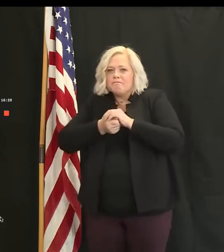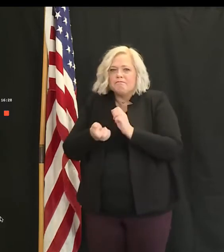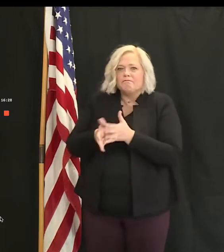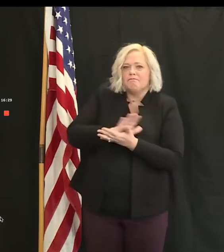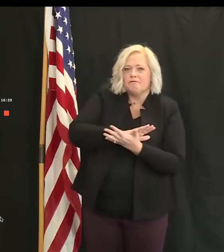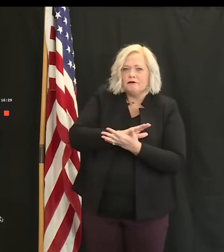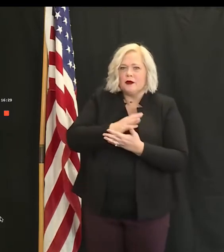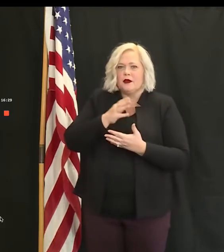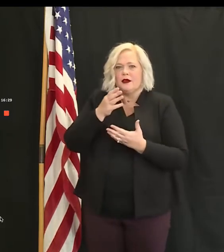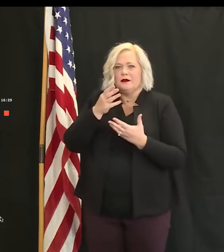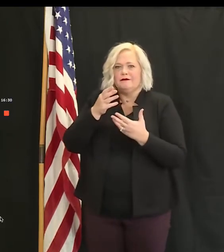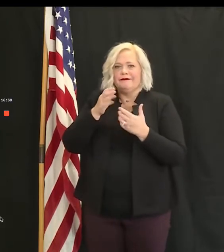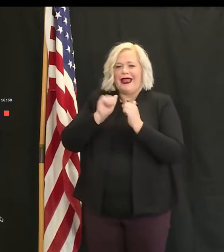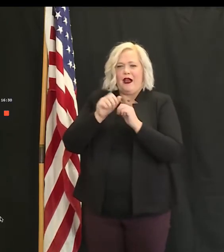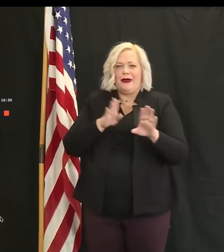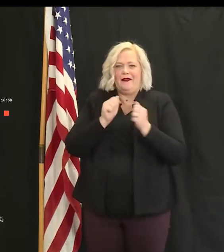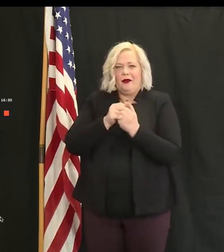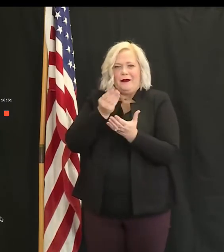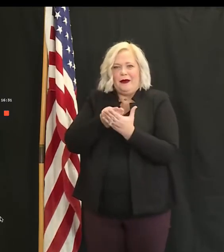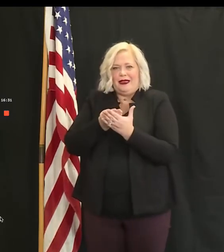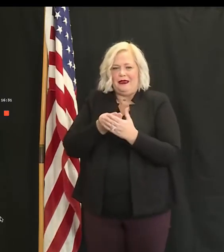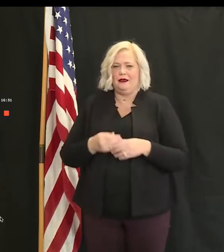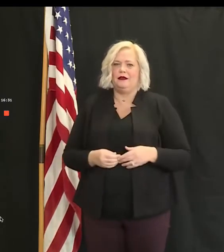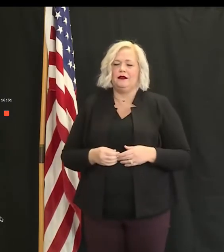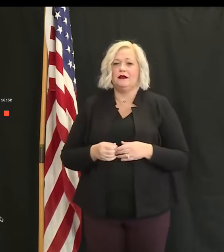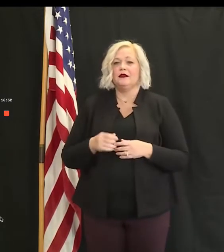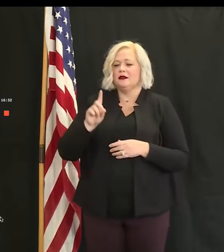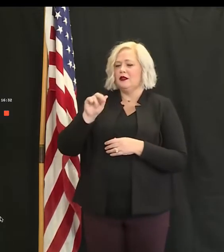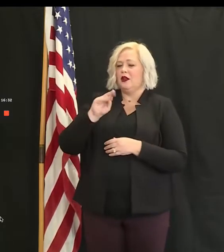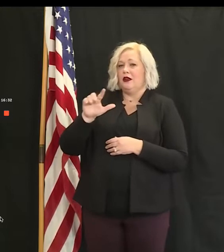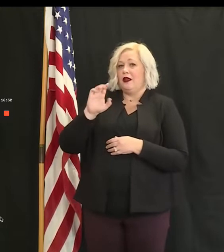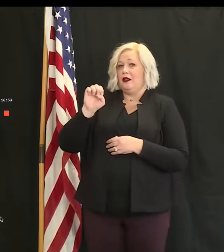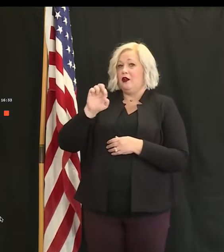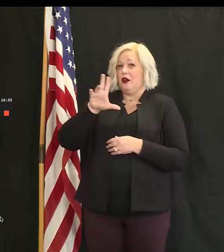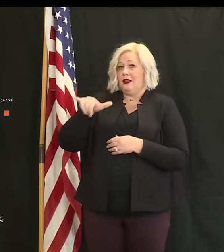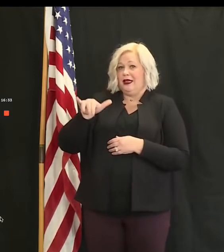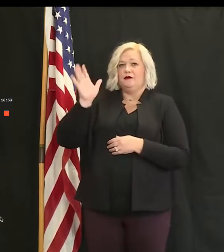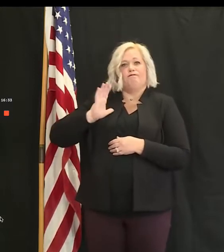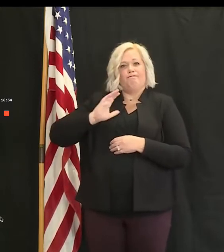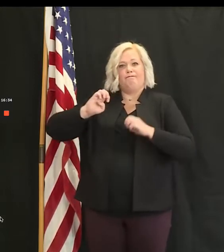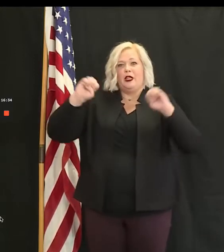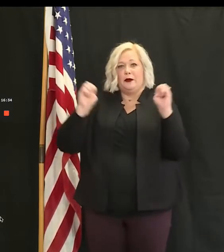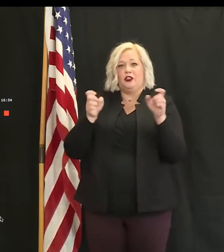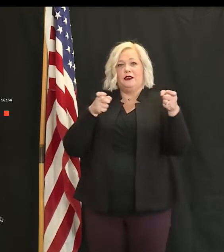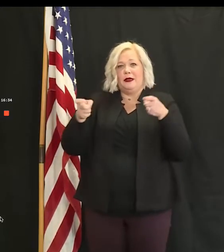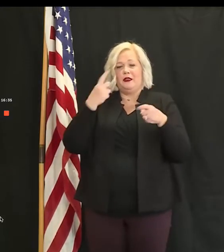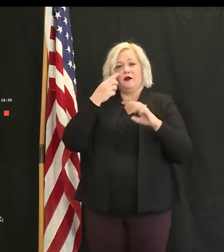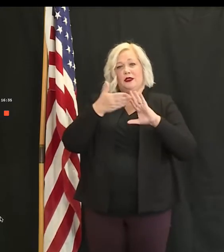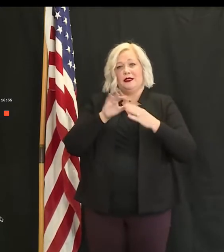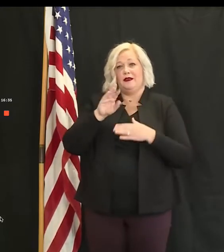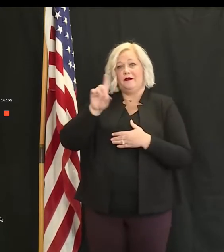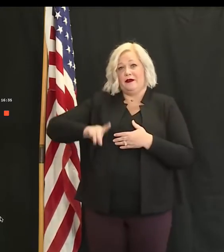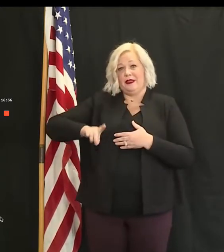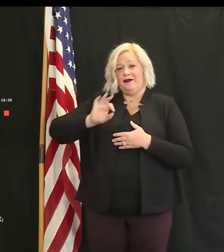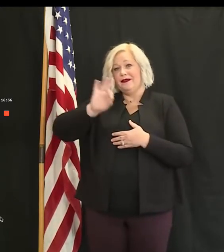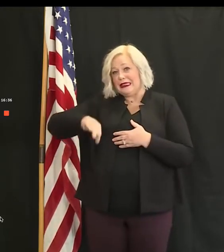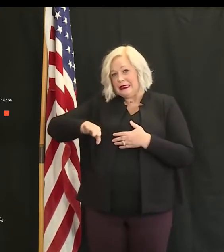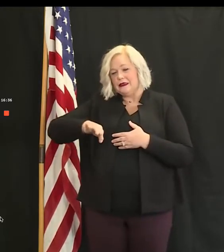water supply source. Darnell Early, former state-appointed emergency manager for the city of Flint, is charged with